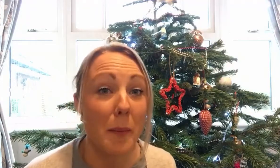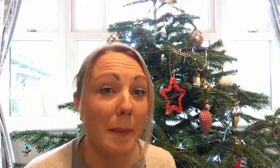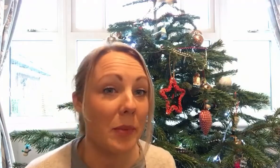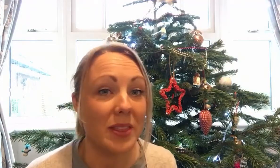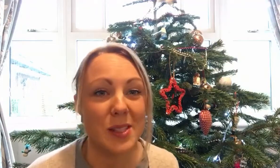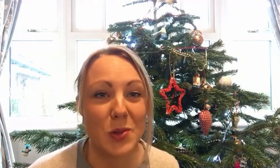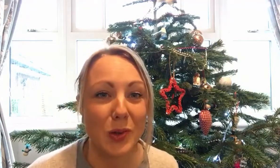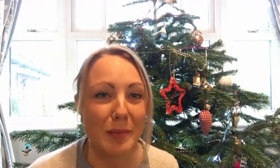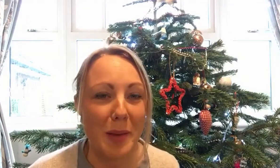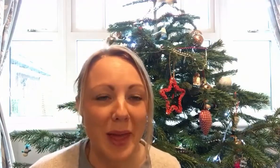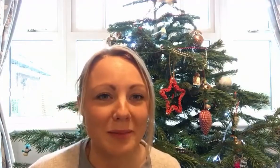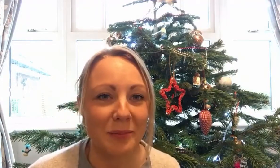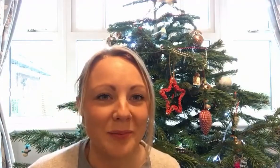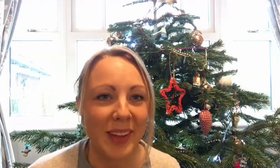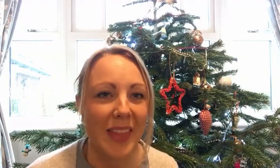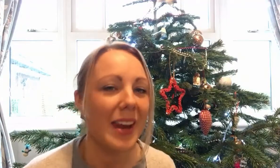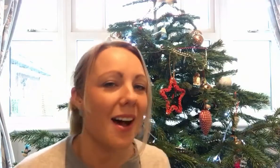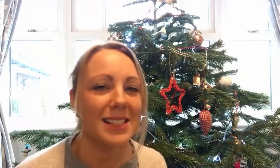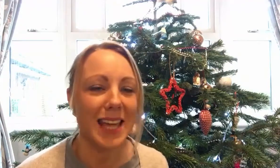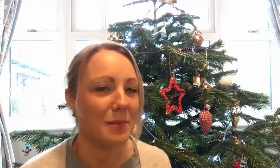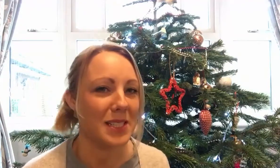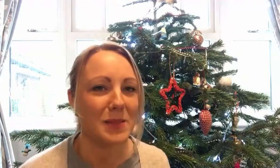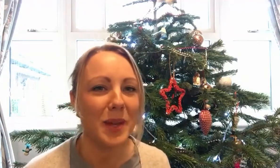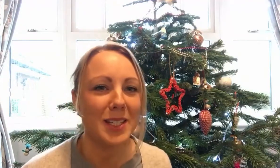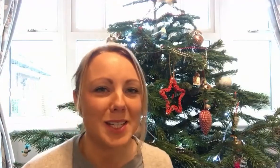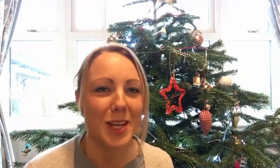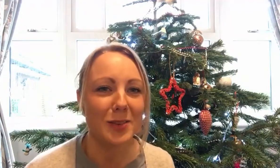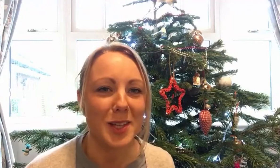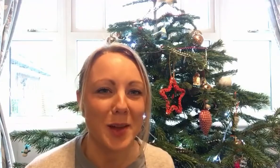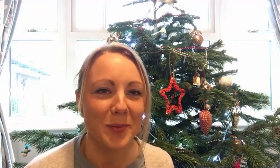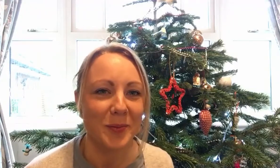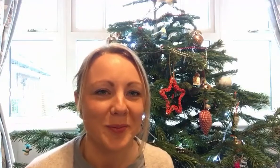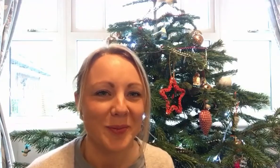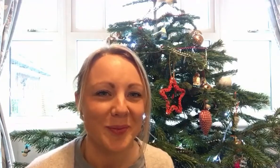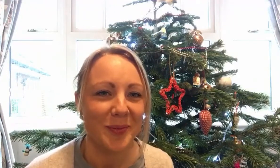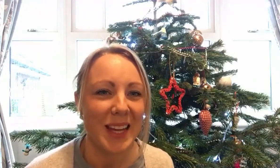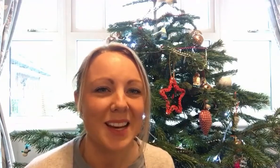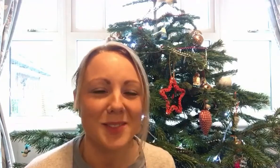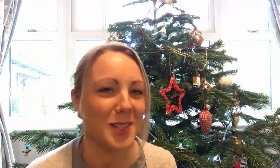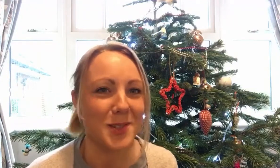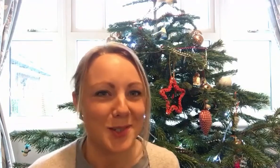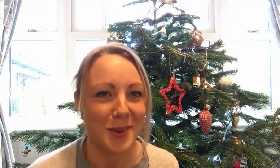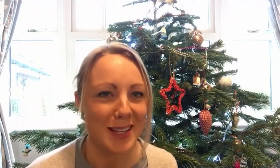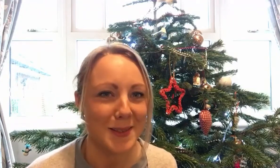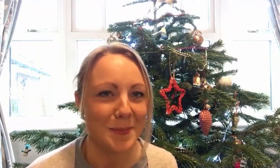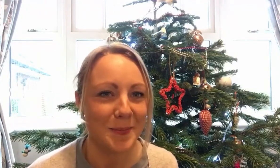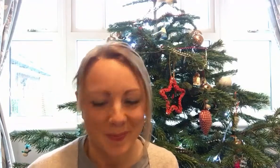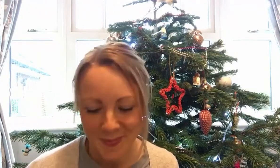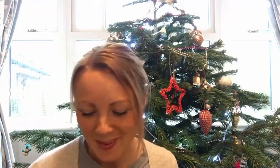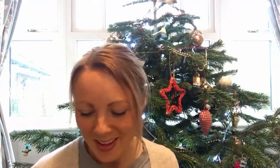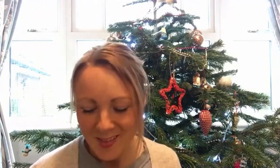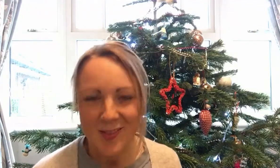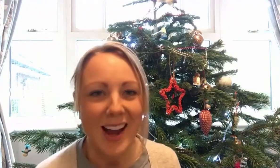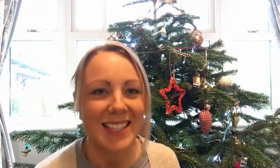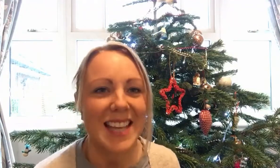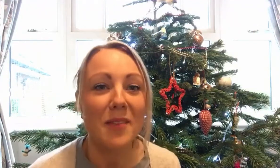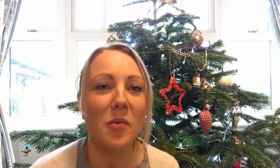remember in the story maybe, and then ask him to speak to you too. He loves to talk to us. Right, have a